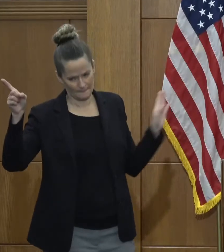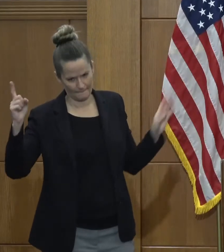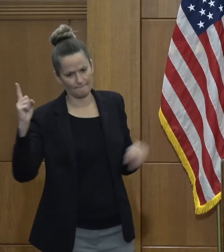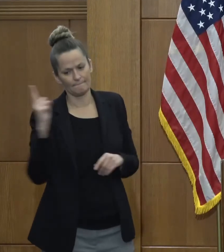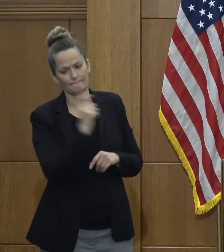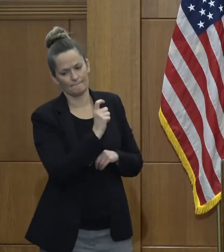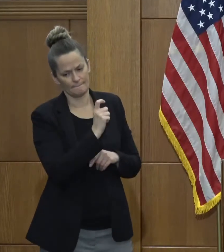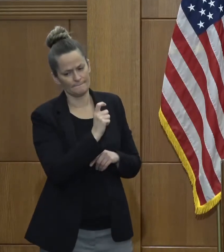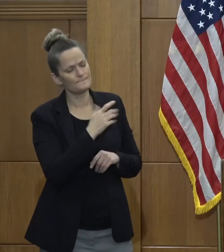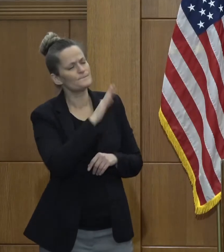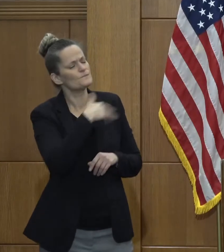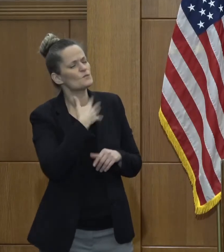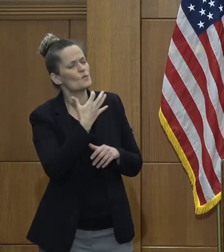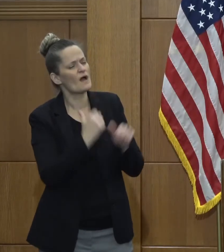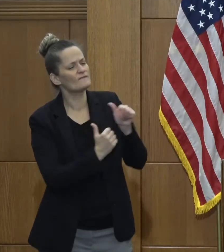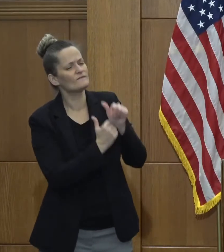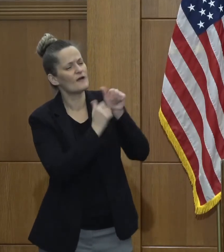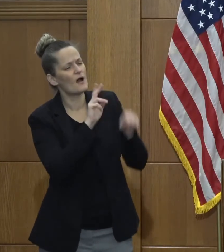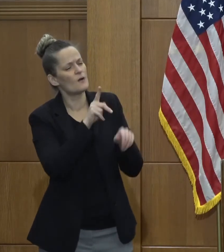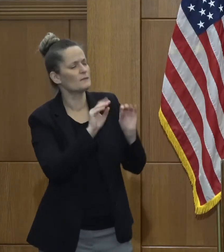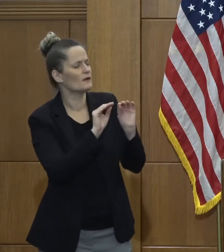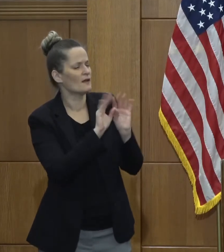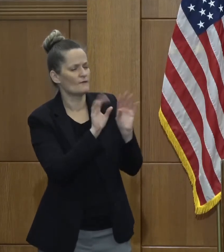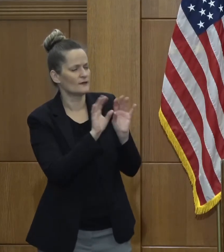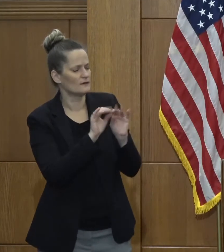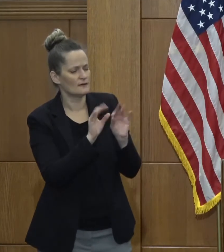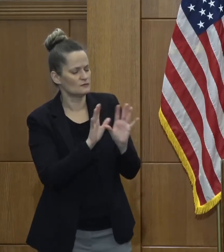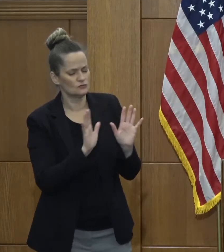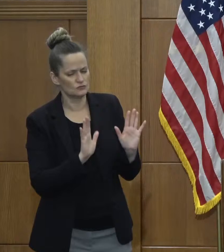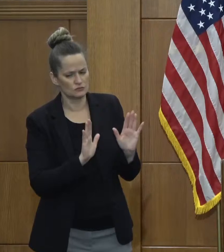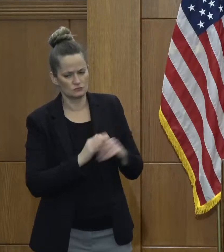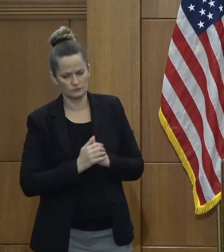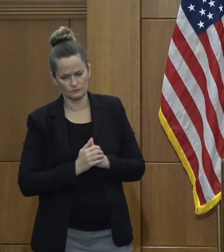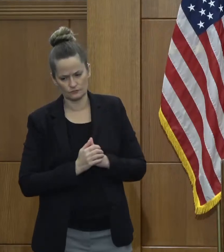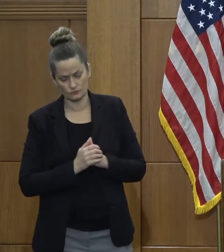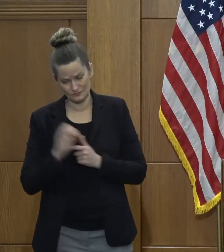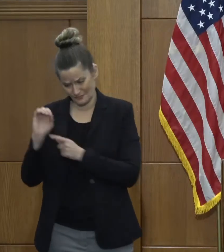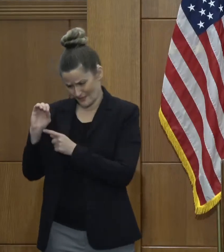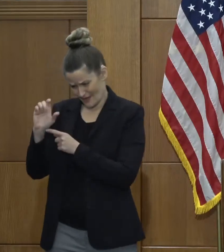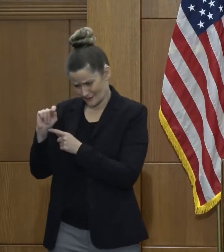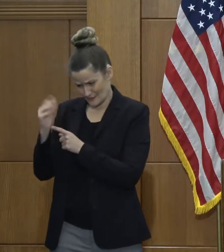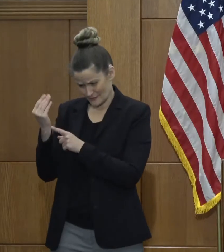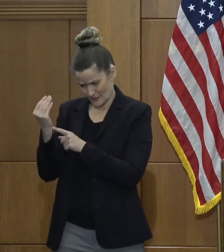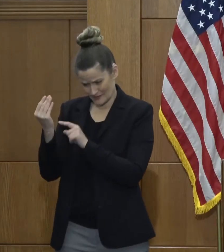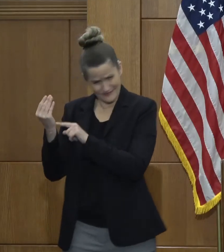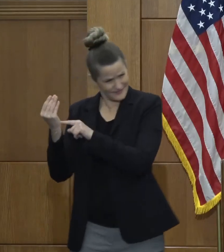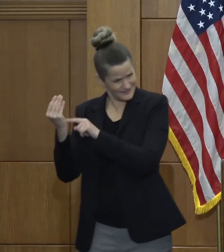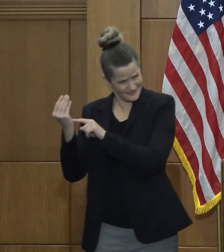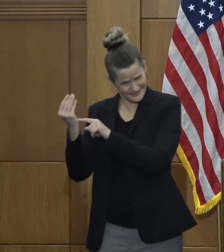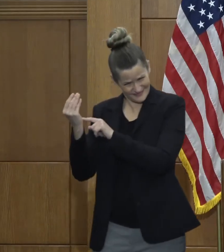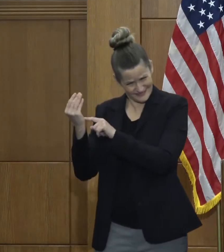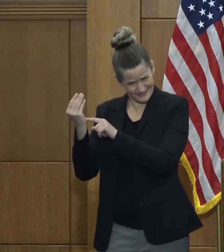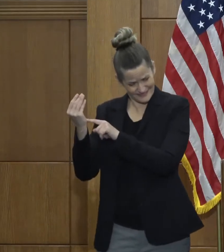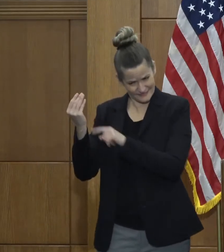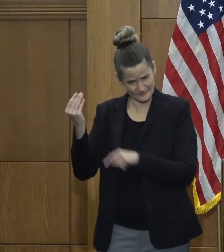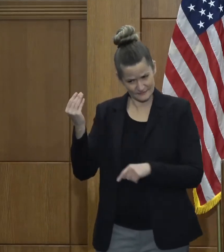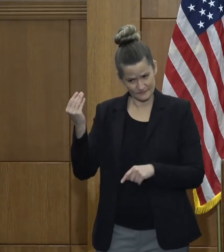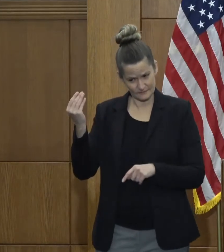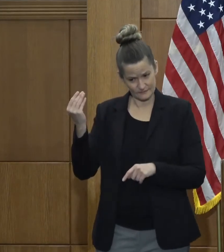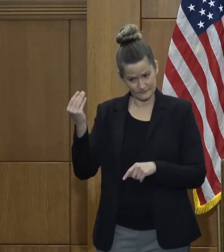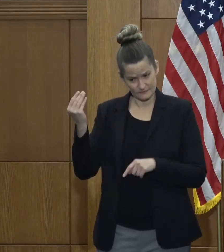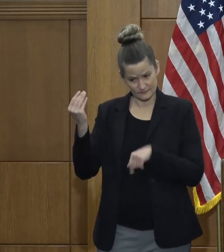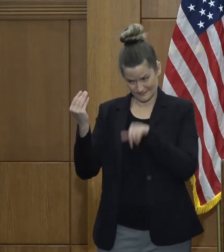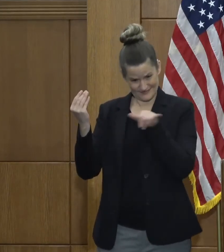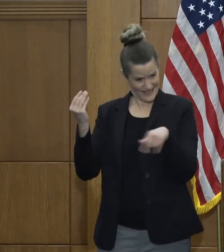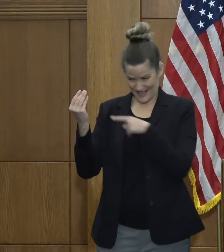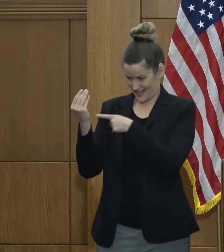just to clarify, so the October 14th, can you explain, that was the last